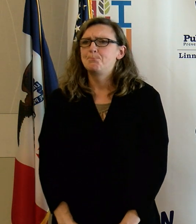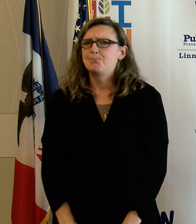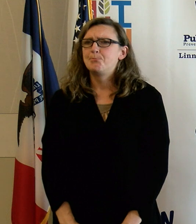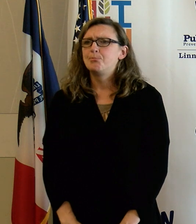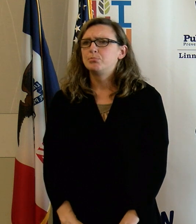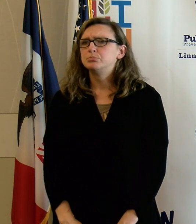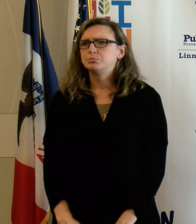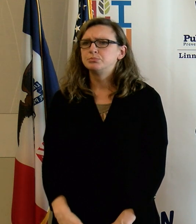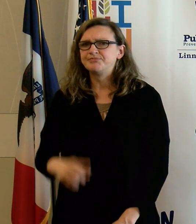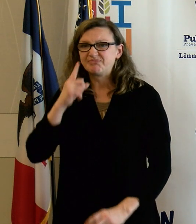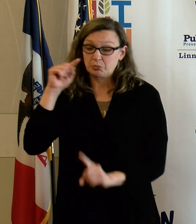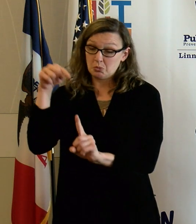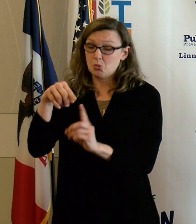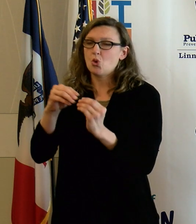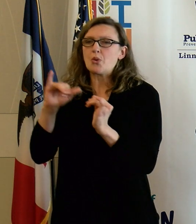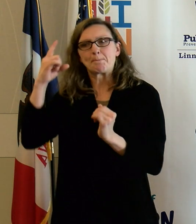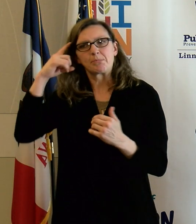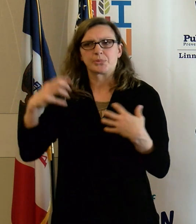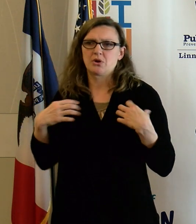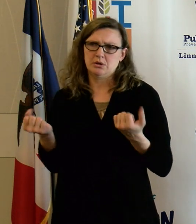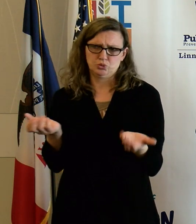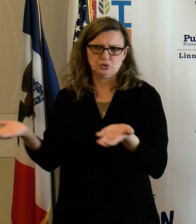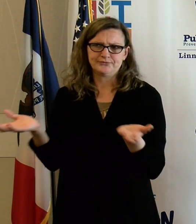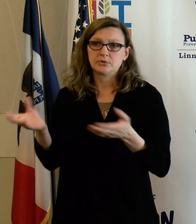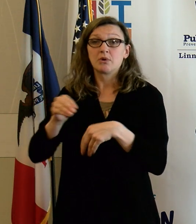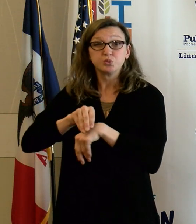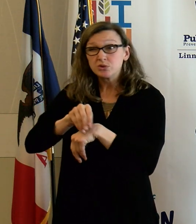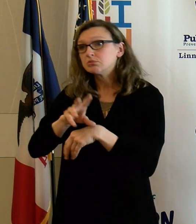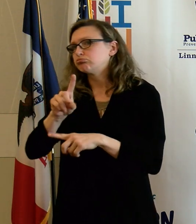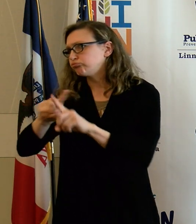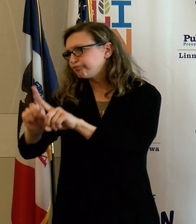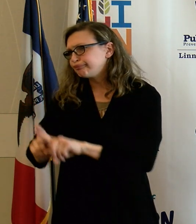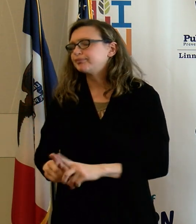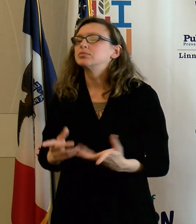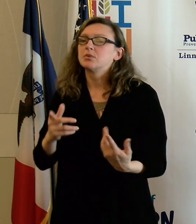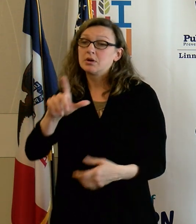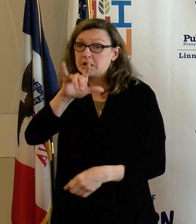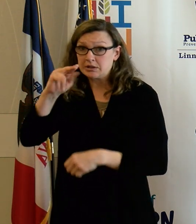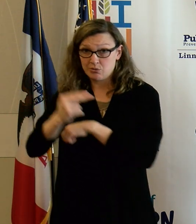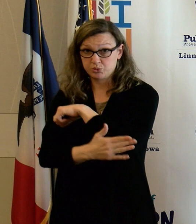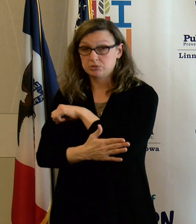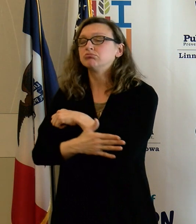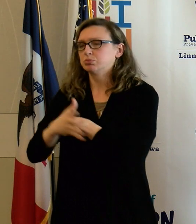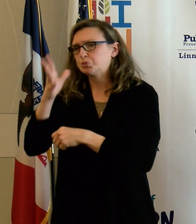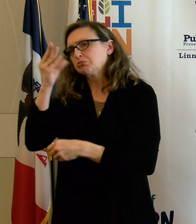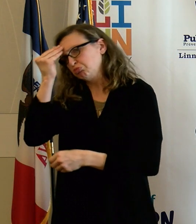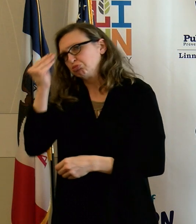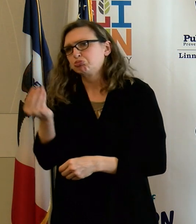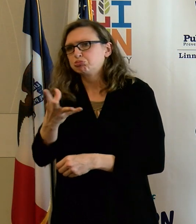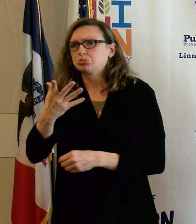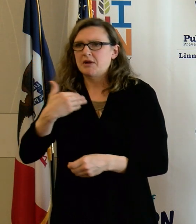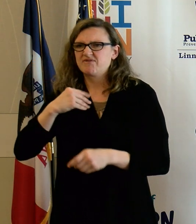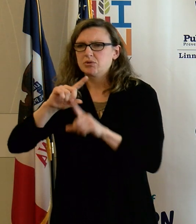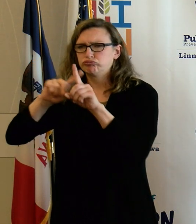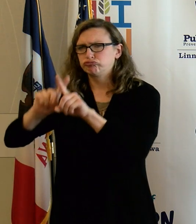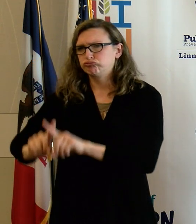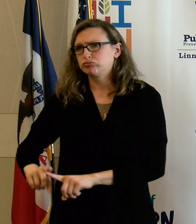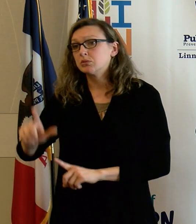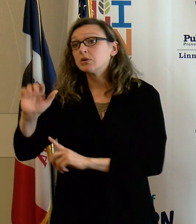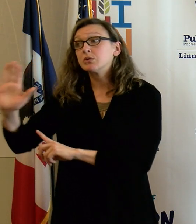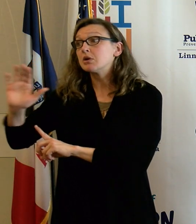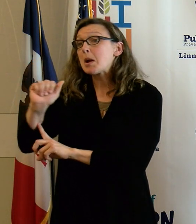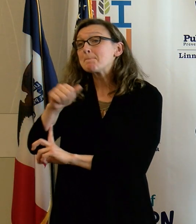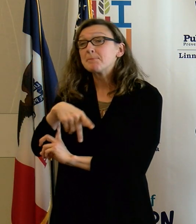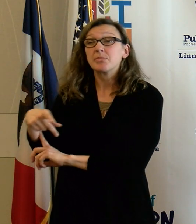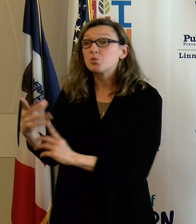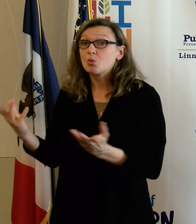services is being added to the Linn Area Partners Active in Disaster website. We work closely